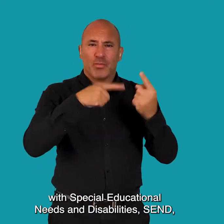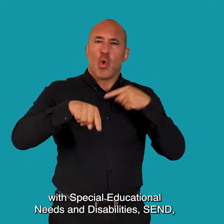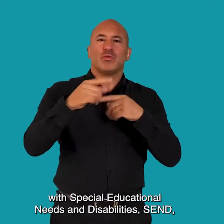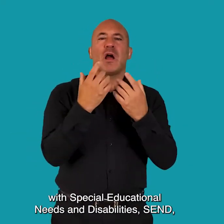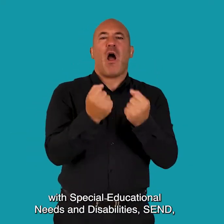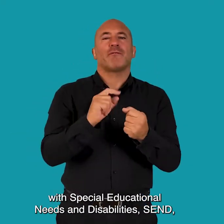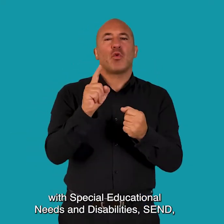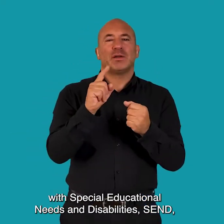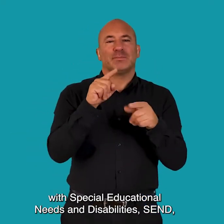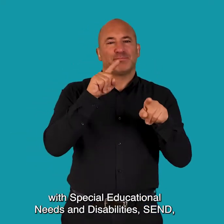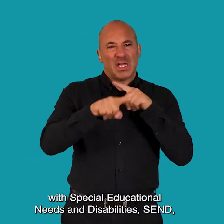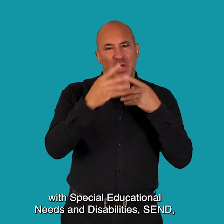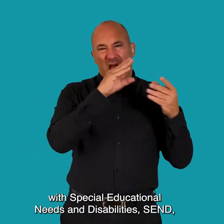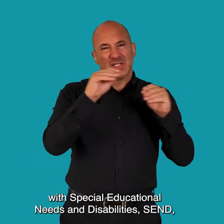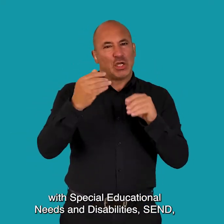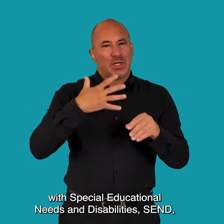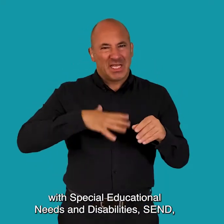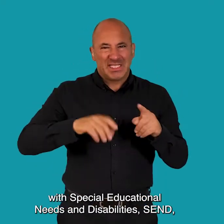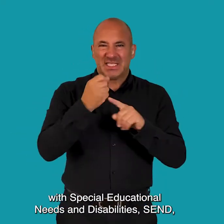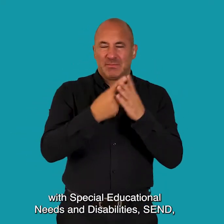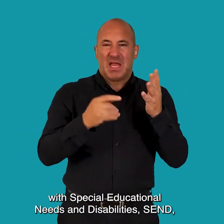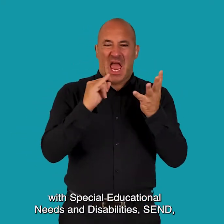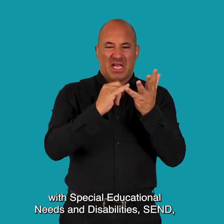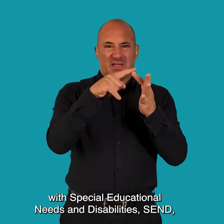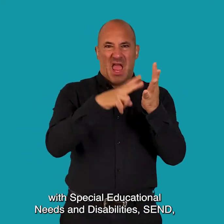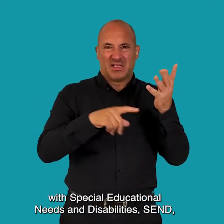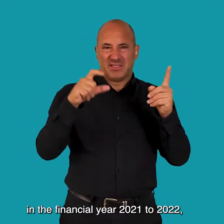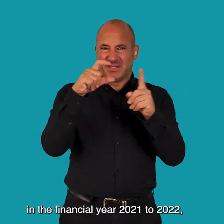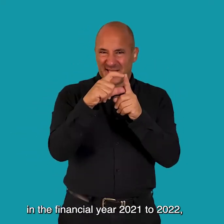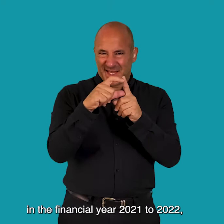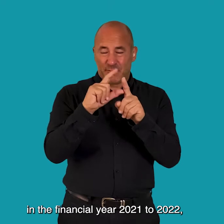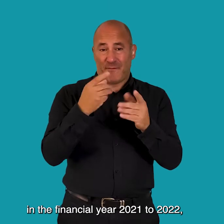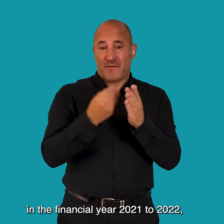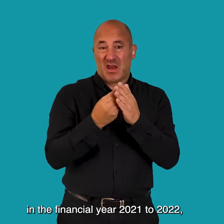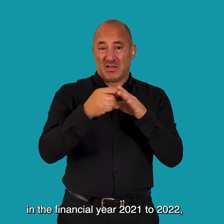special educational needs and disabilities, SEND, in the financial year